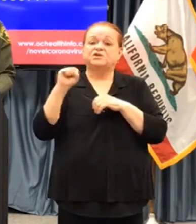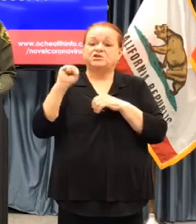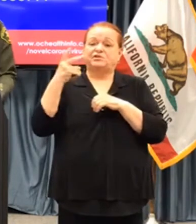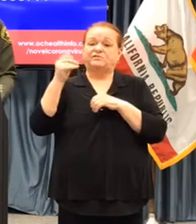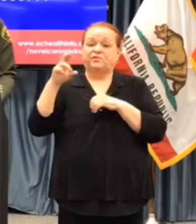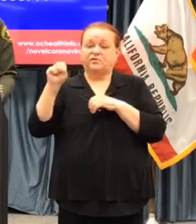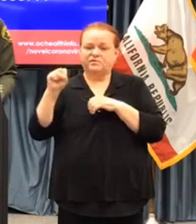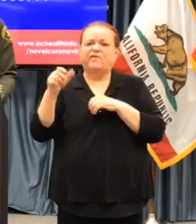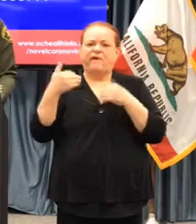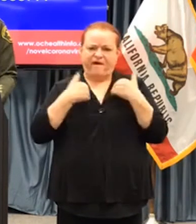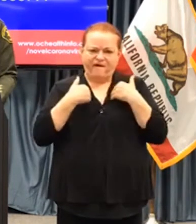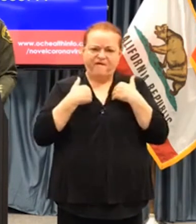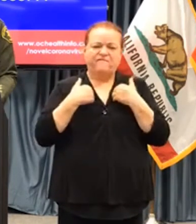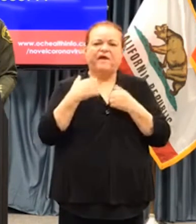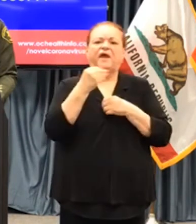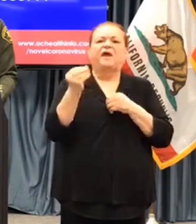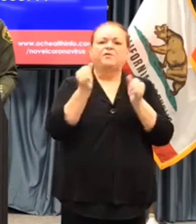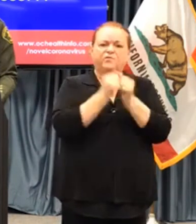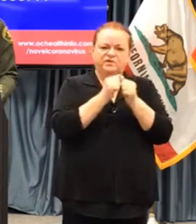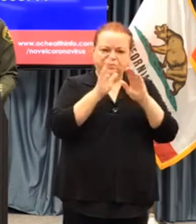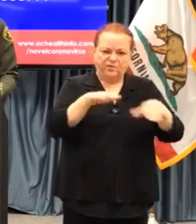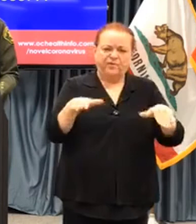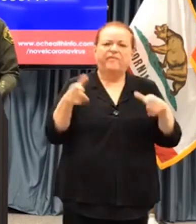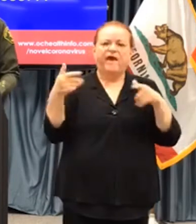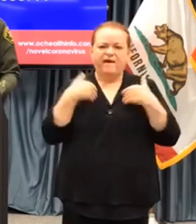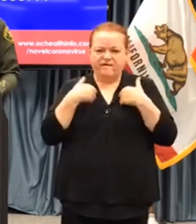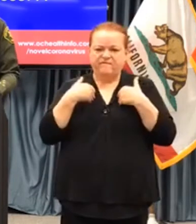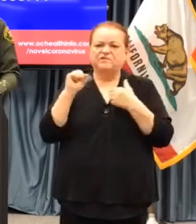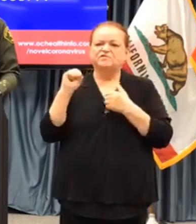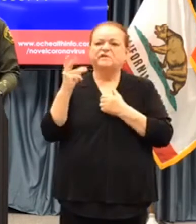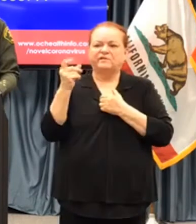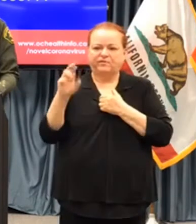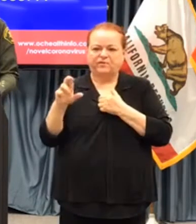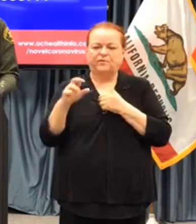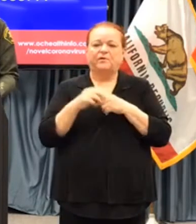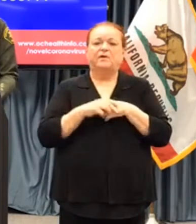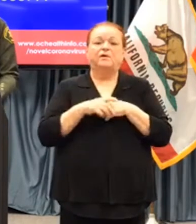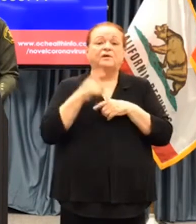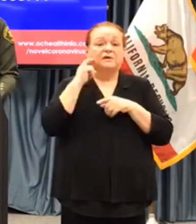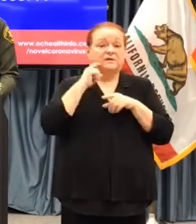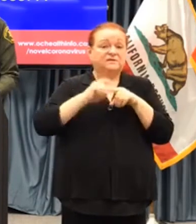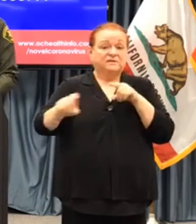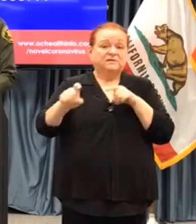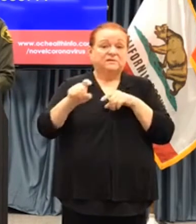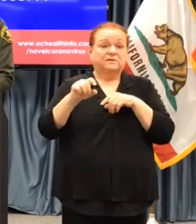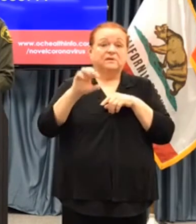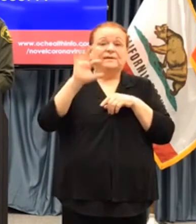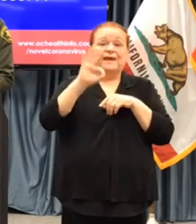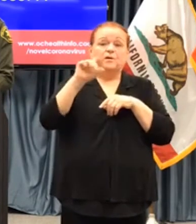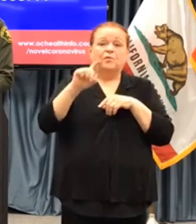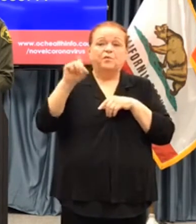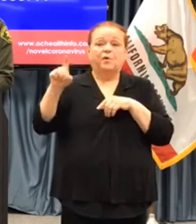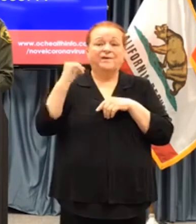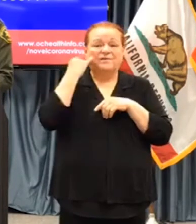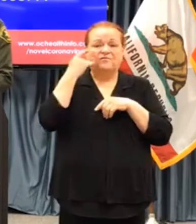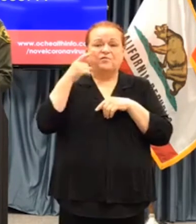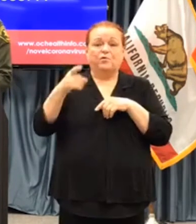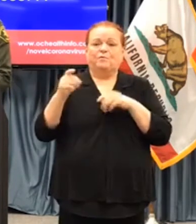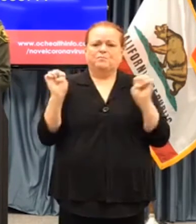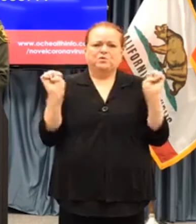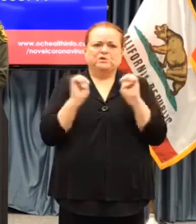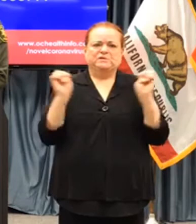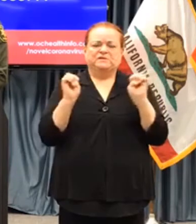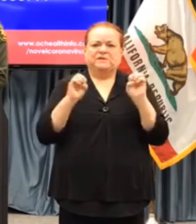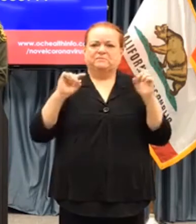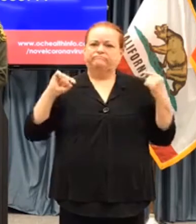may have. Please call and report abuse and always dial 911 if you are in immediate danger, and we will